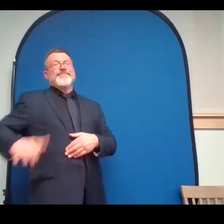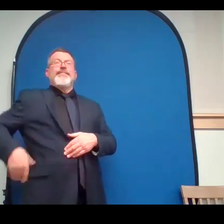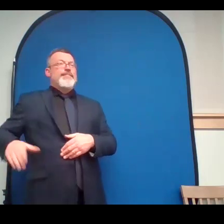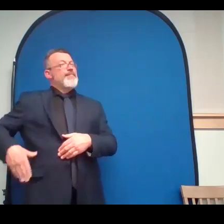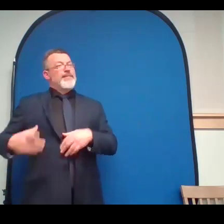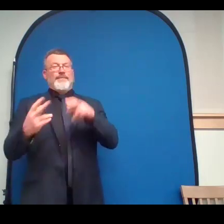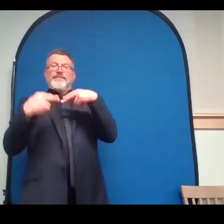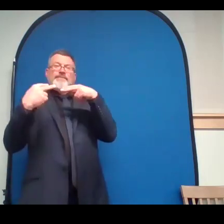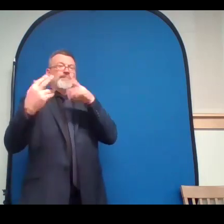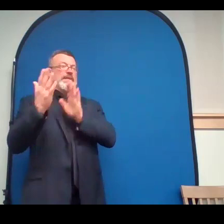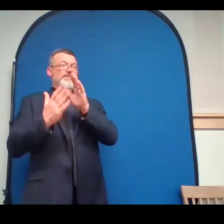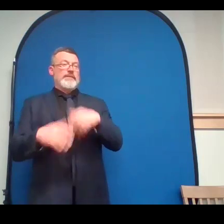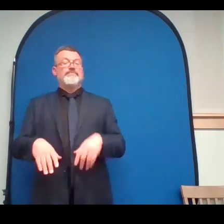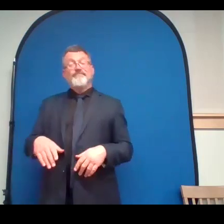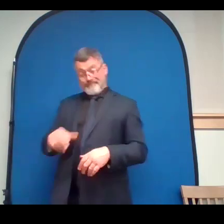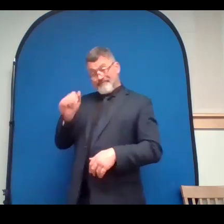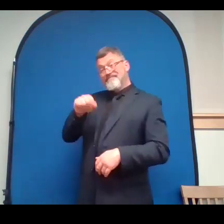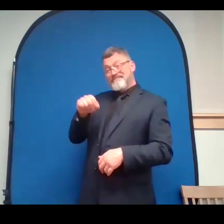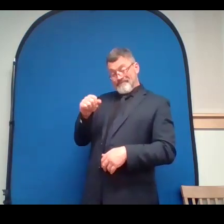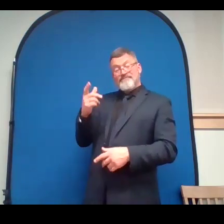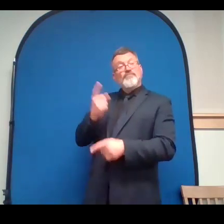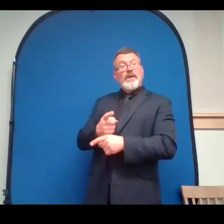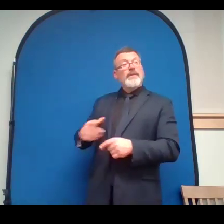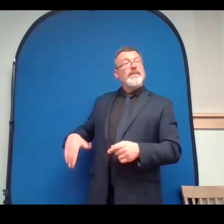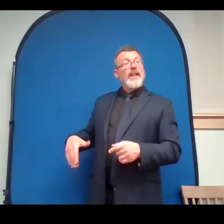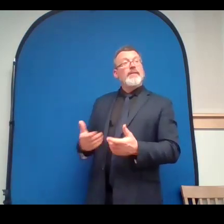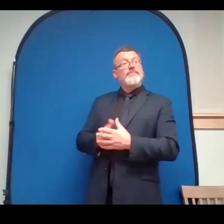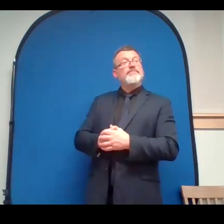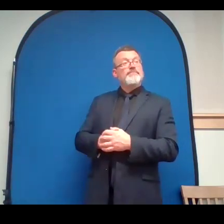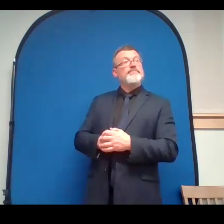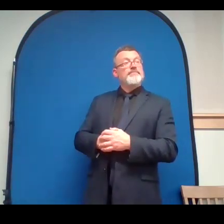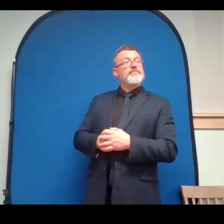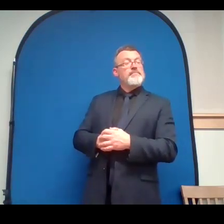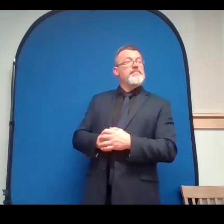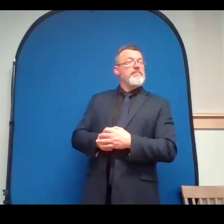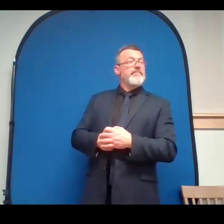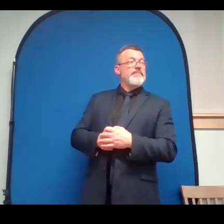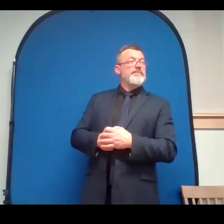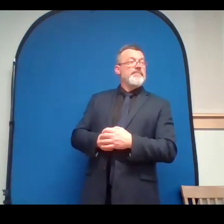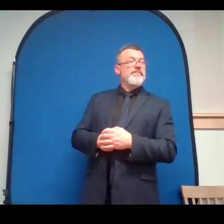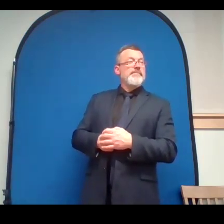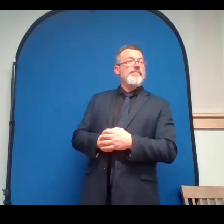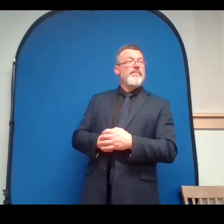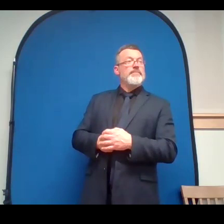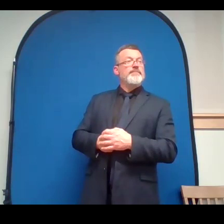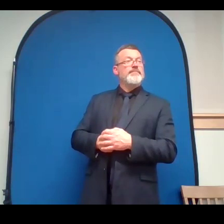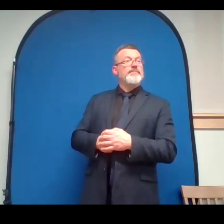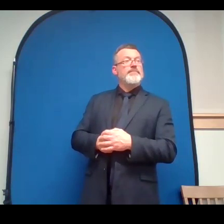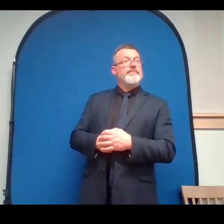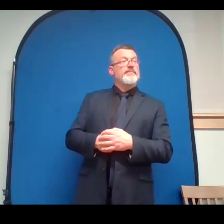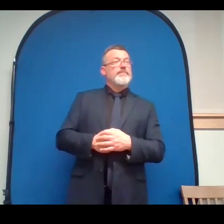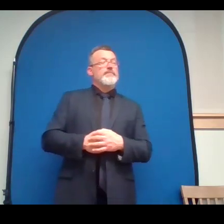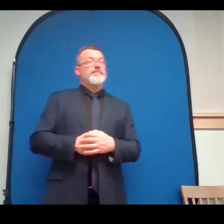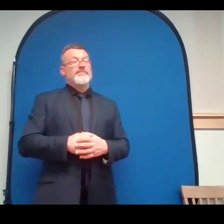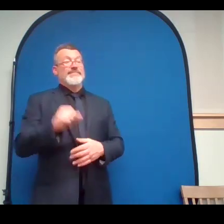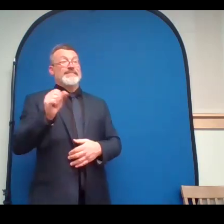did not know, sir. So it was incomplete. You make that argument. Did you, did Saginaw County ever tell you that